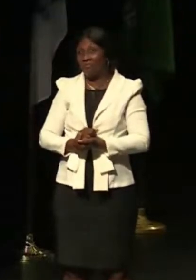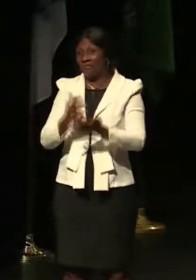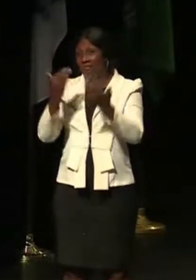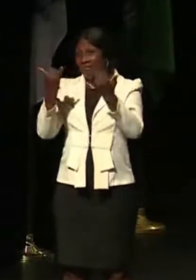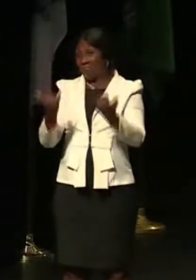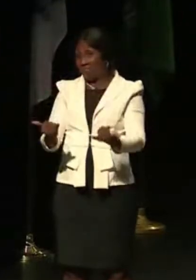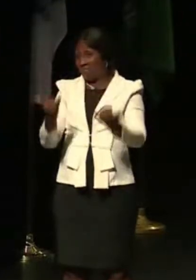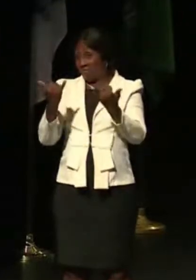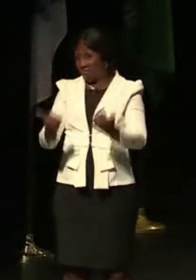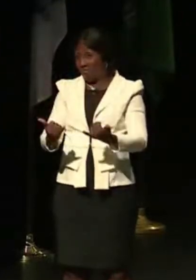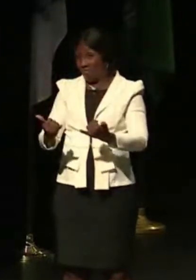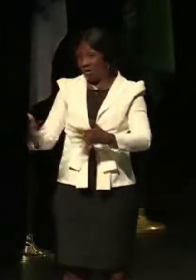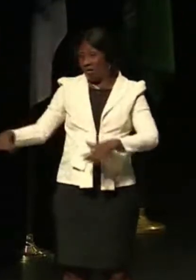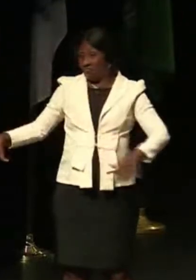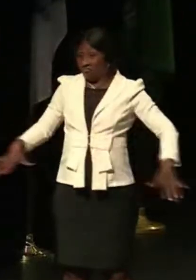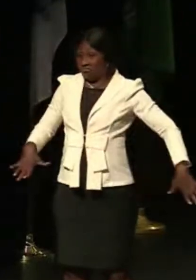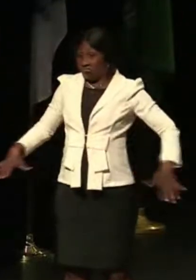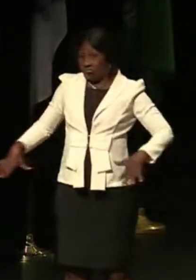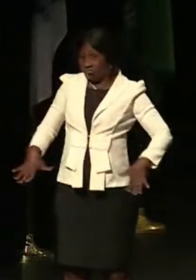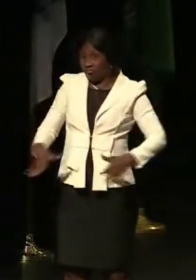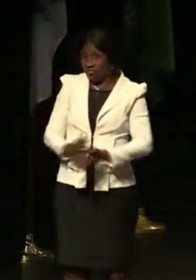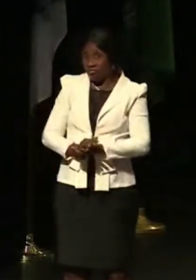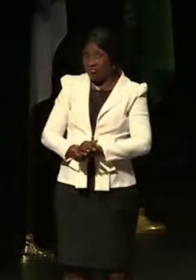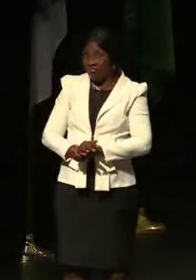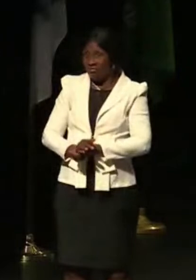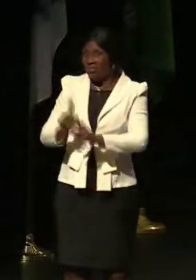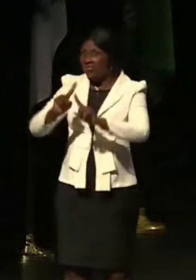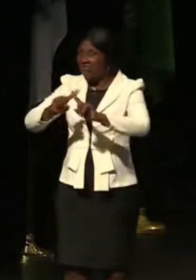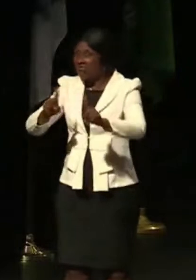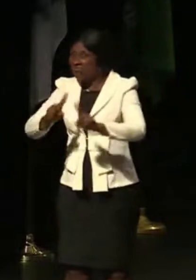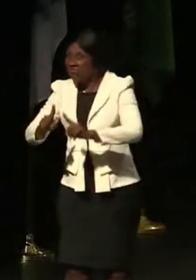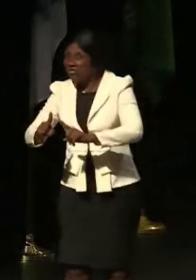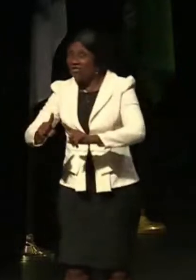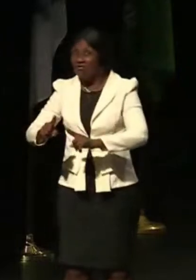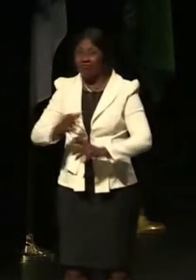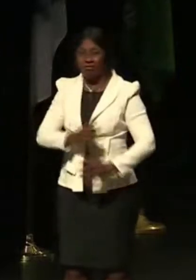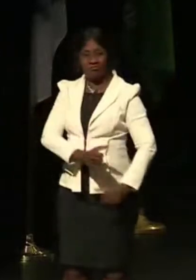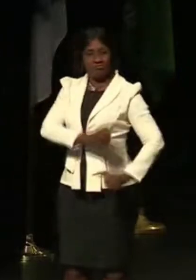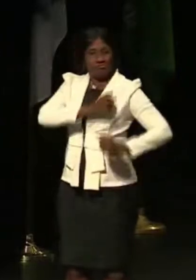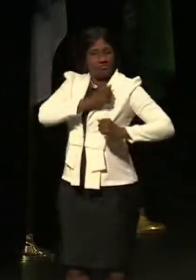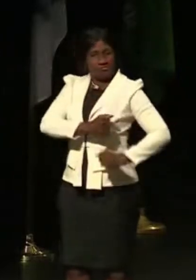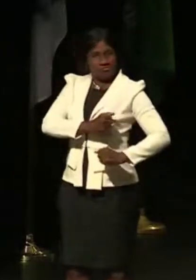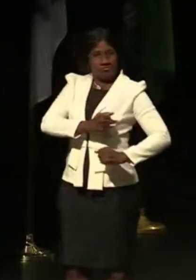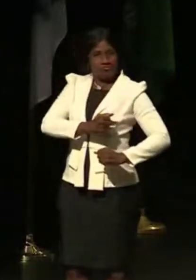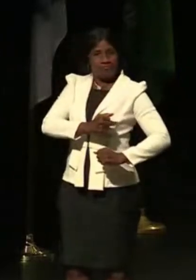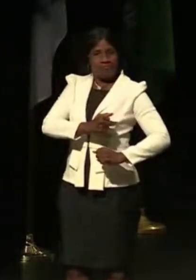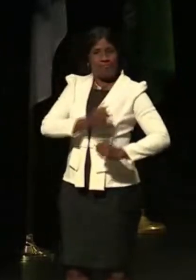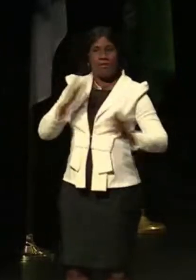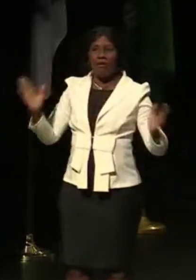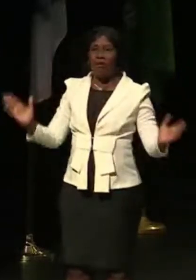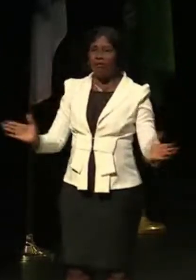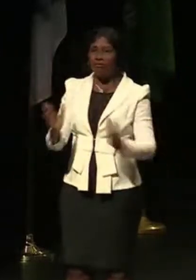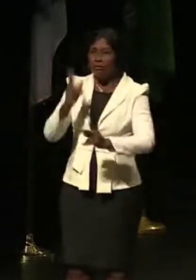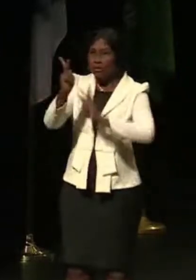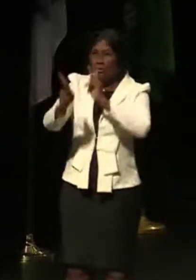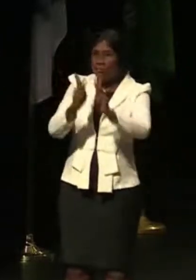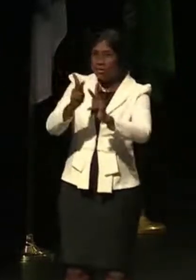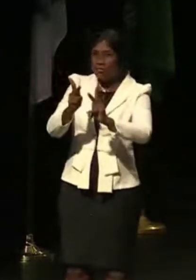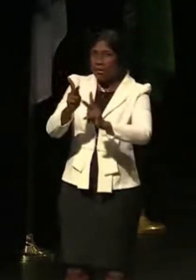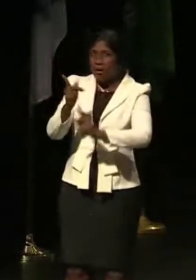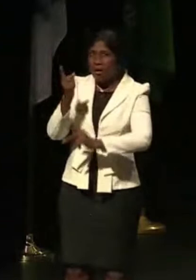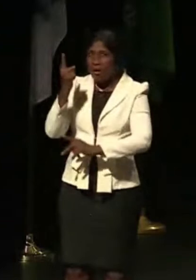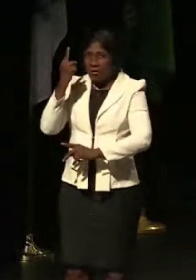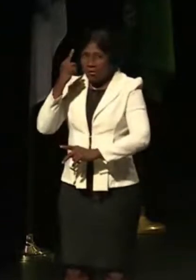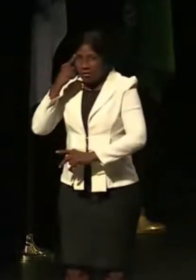rationality that brought about these weapons hasn't cultivated the human conscience and soul to